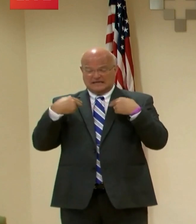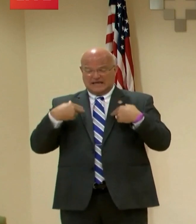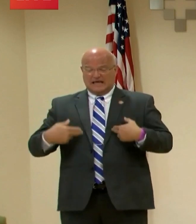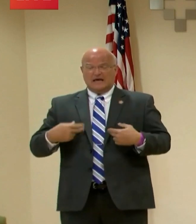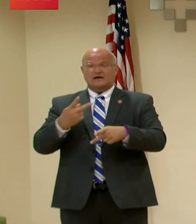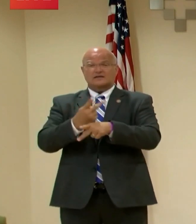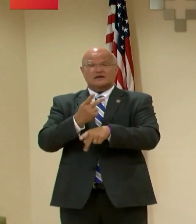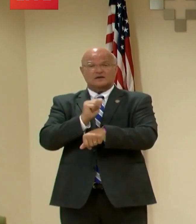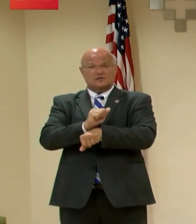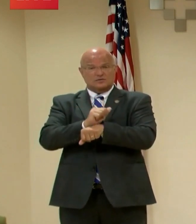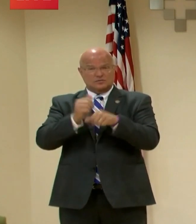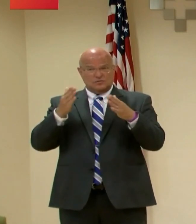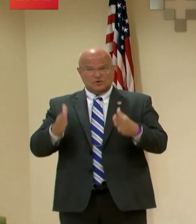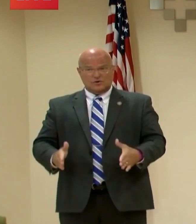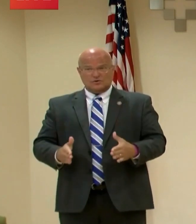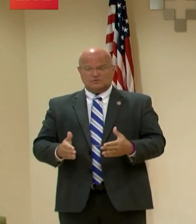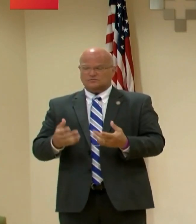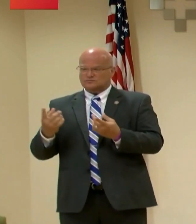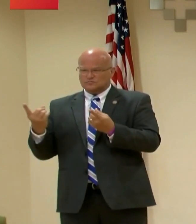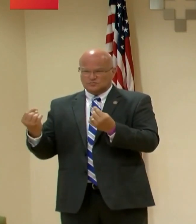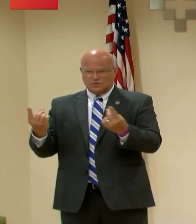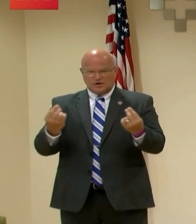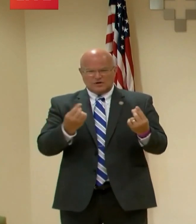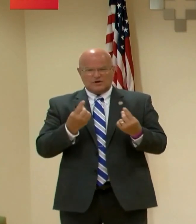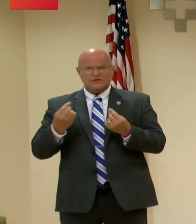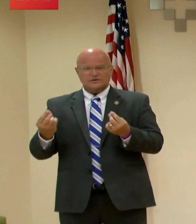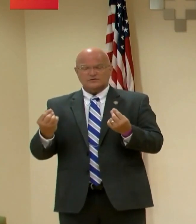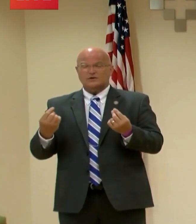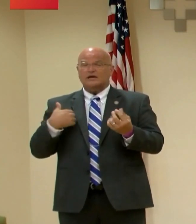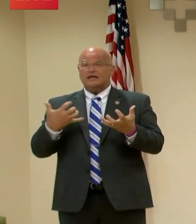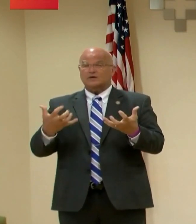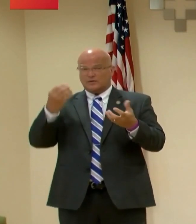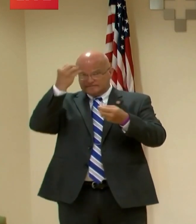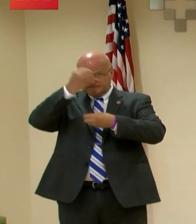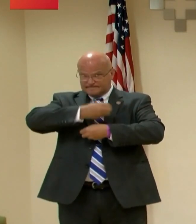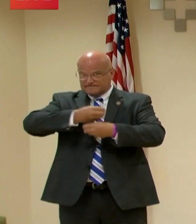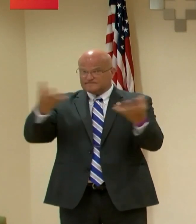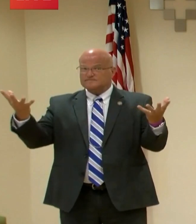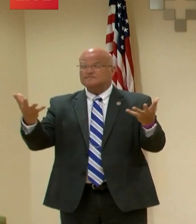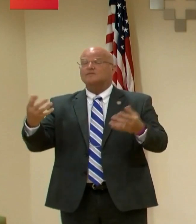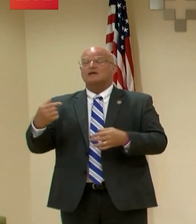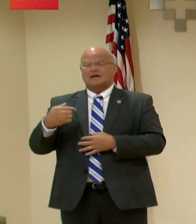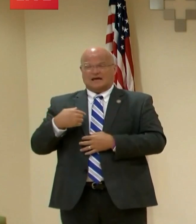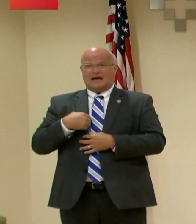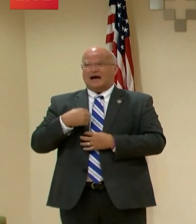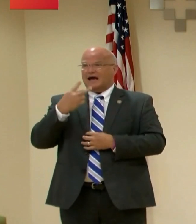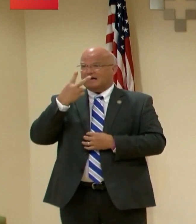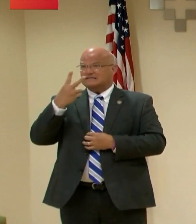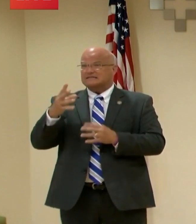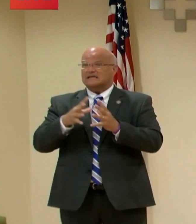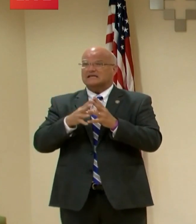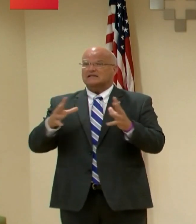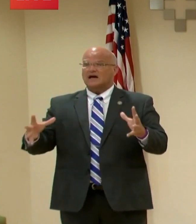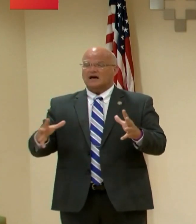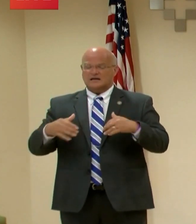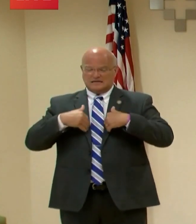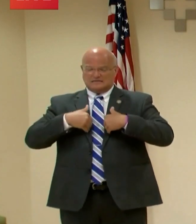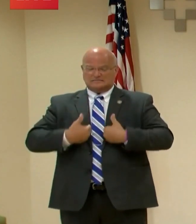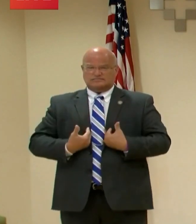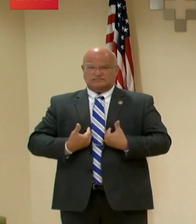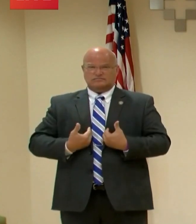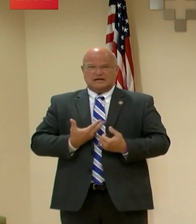for what they're doing. And I just want everybody to know that I could see a lot of exhaustion